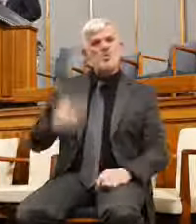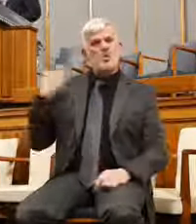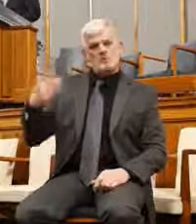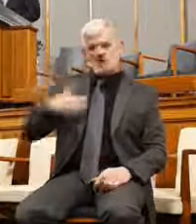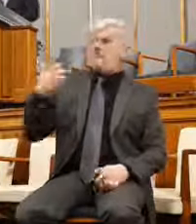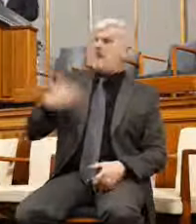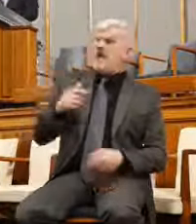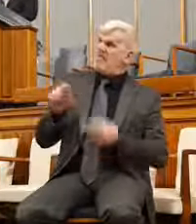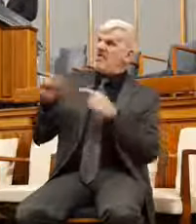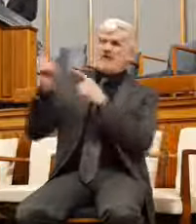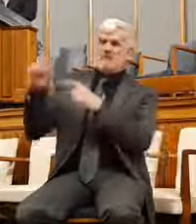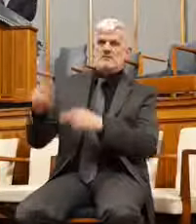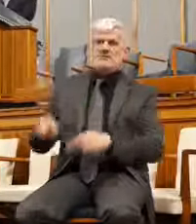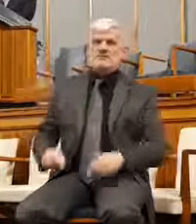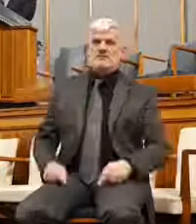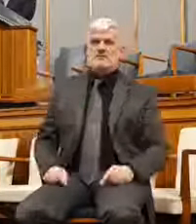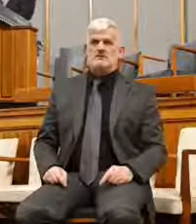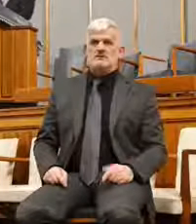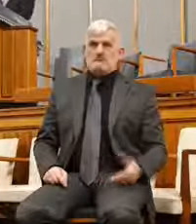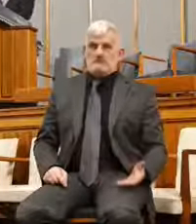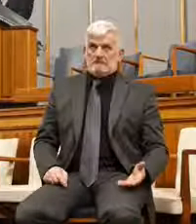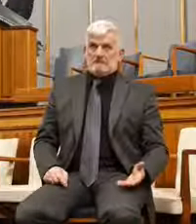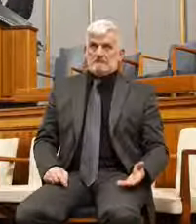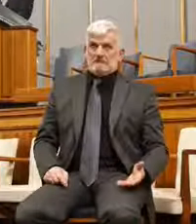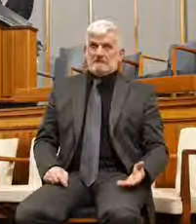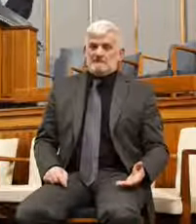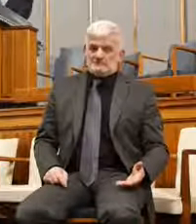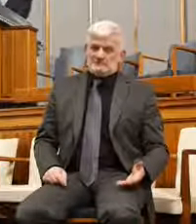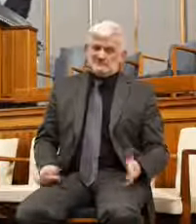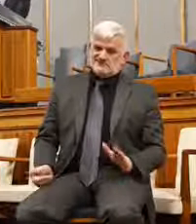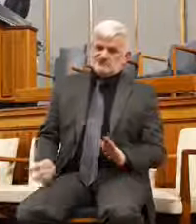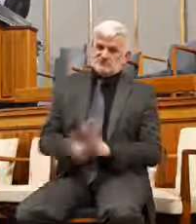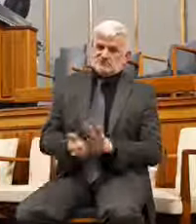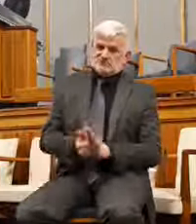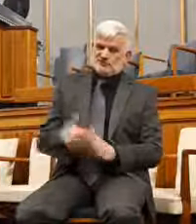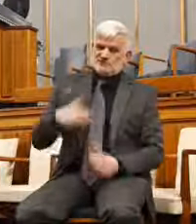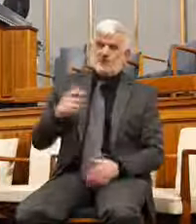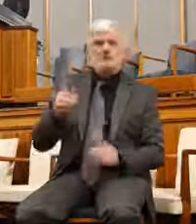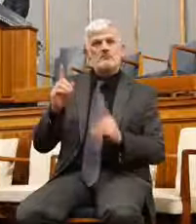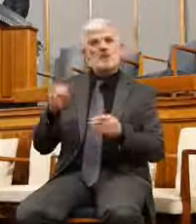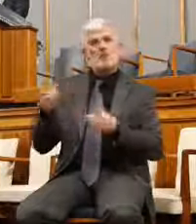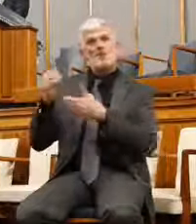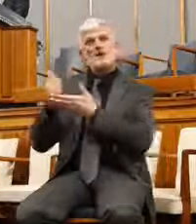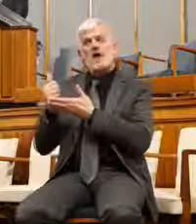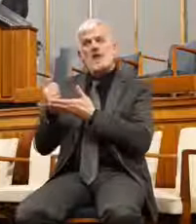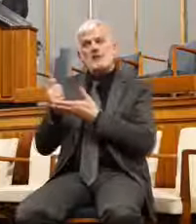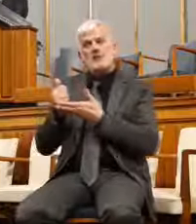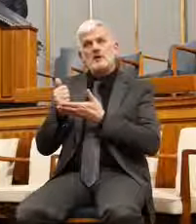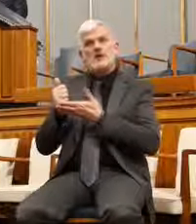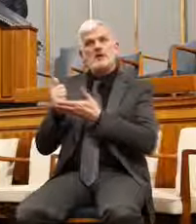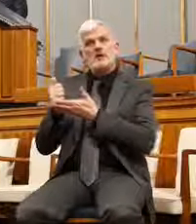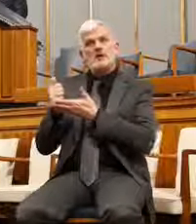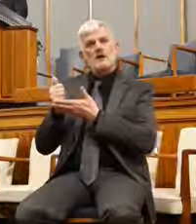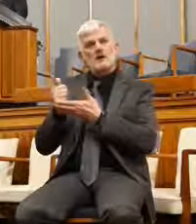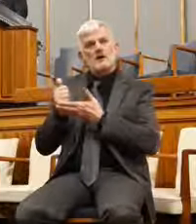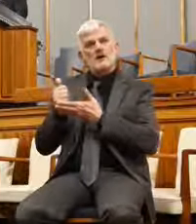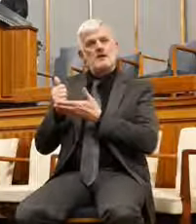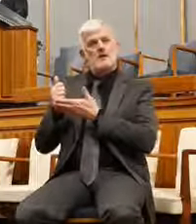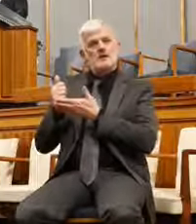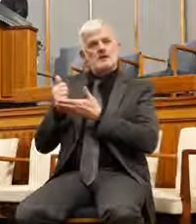him, our ill-informed complaints. And he helps us to be true to our